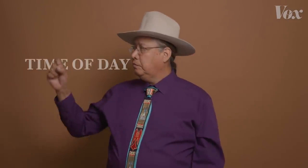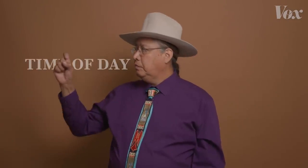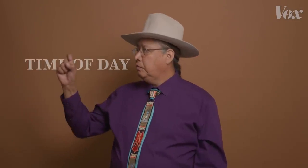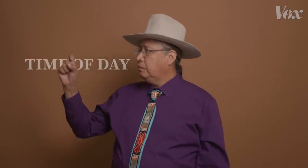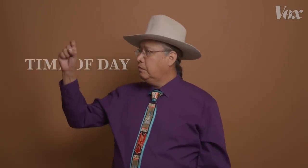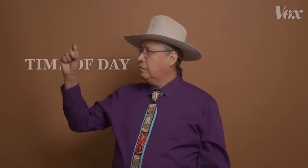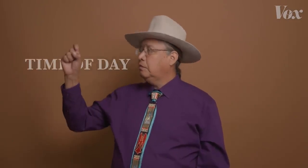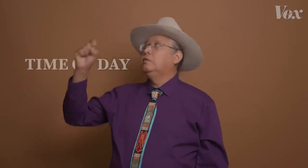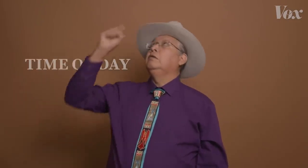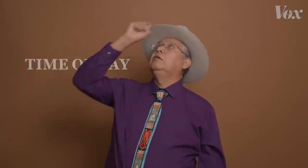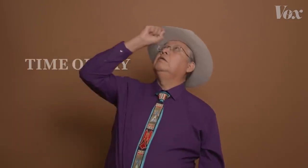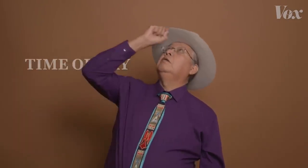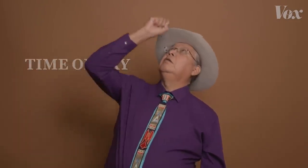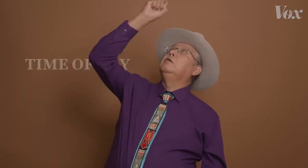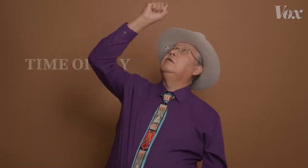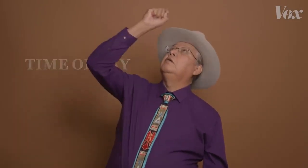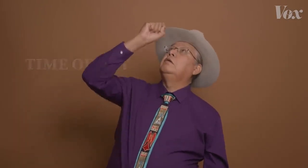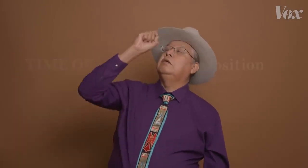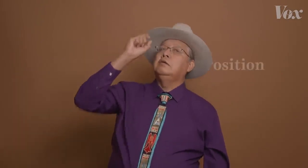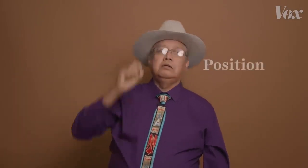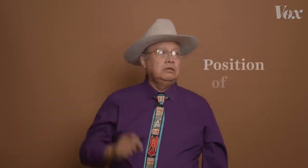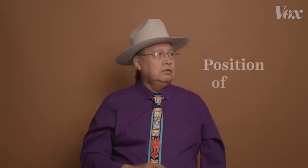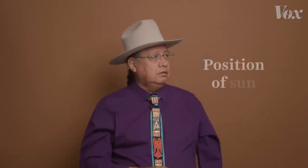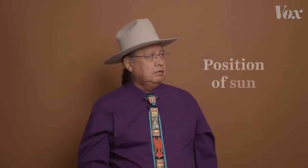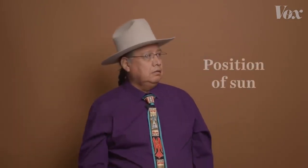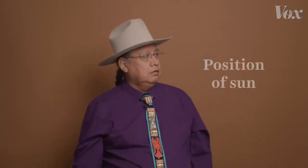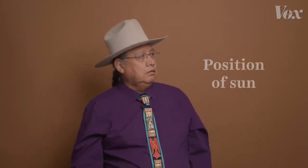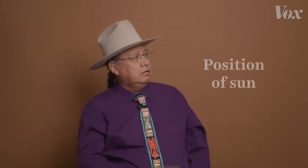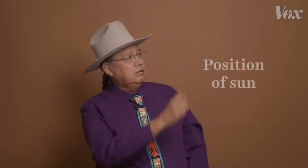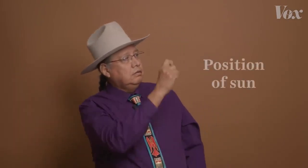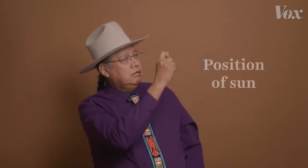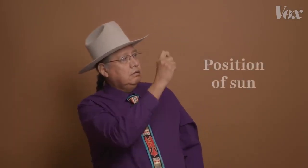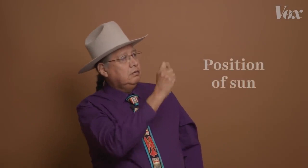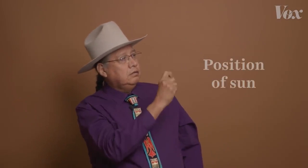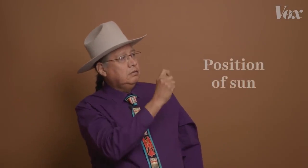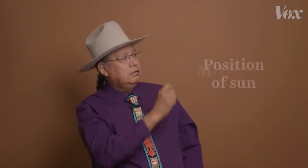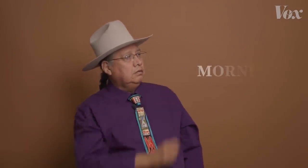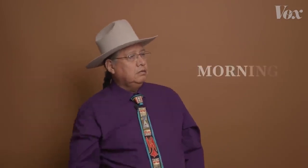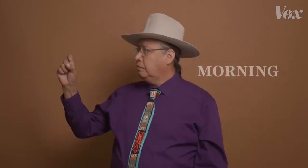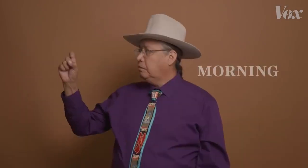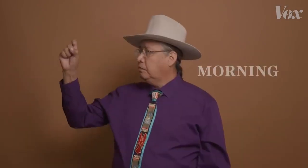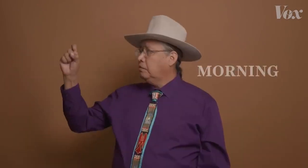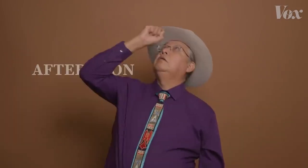day, you would show hand placement according to the position of the sun in the sky. So this sign for